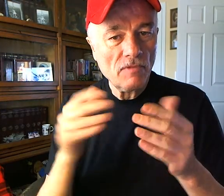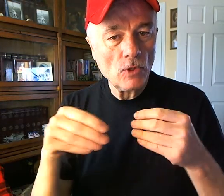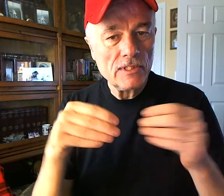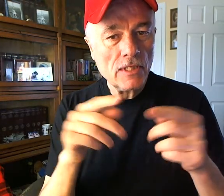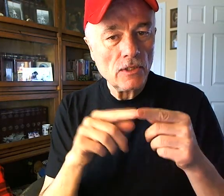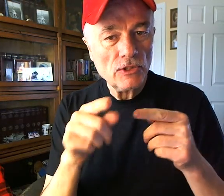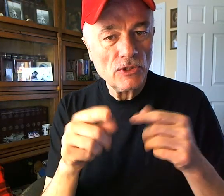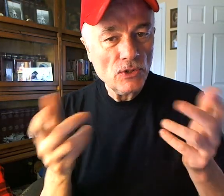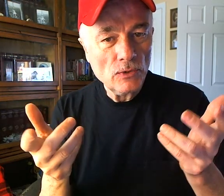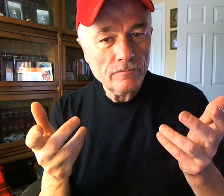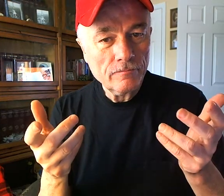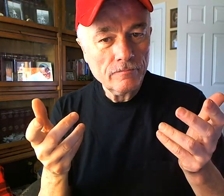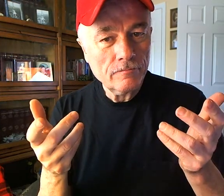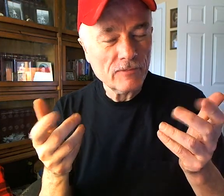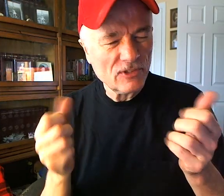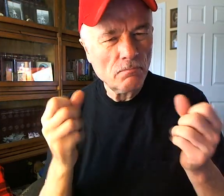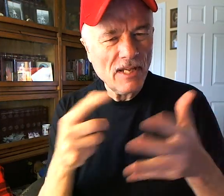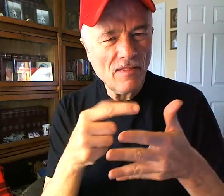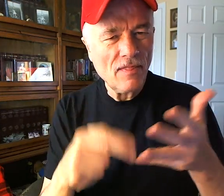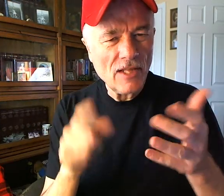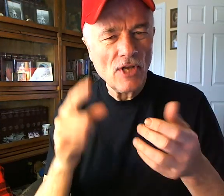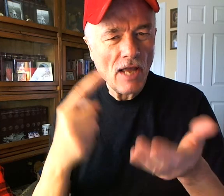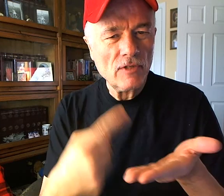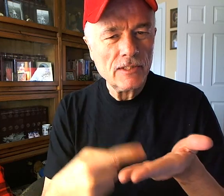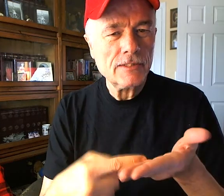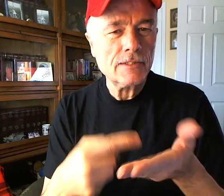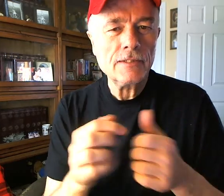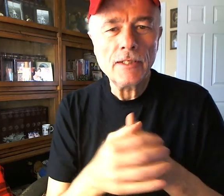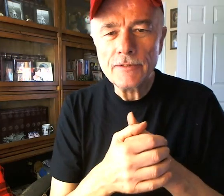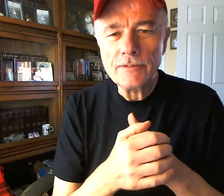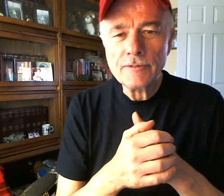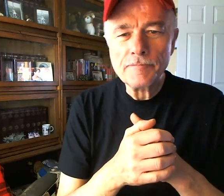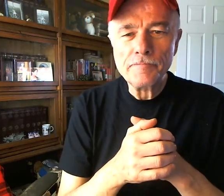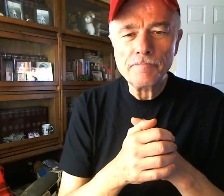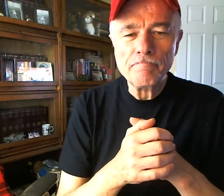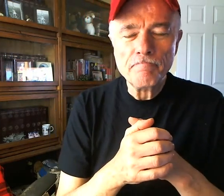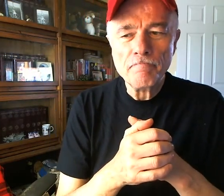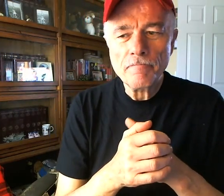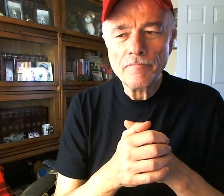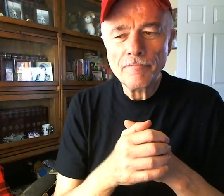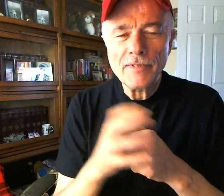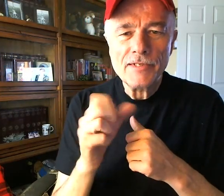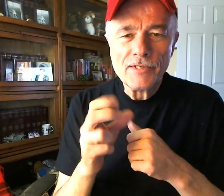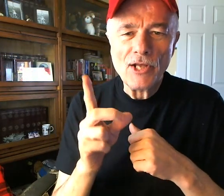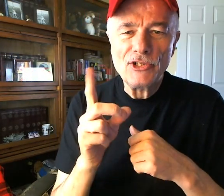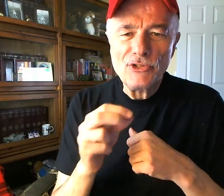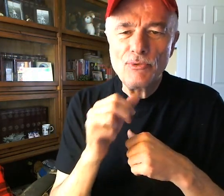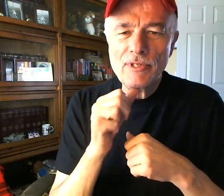together. Each small mat costs $9.99, so for around $40, you have a really cool area rug. That's so smart.